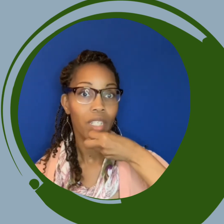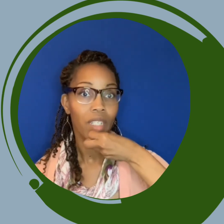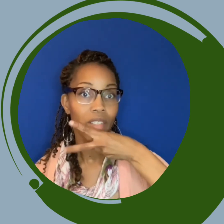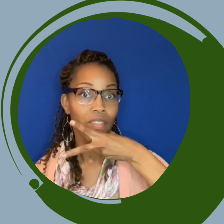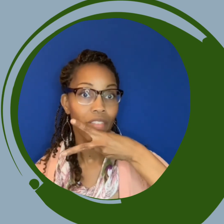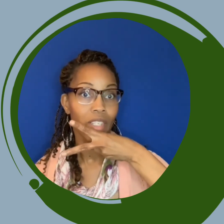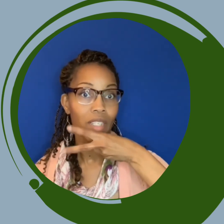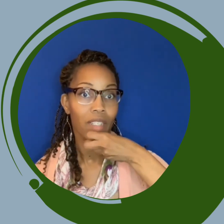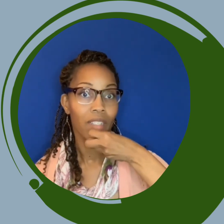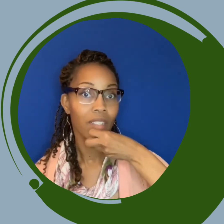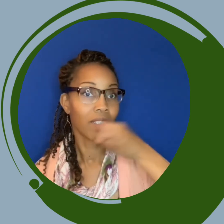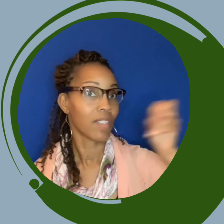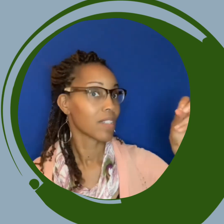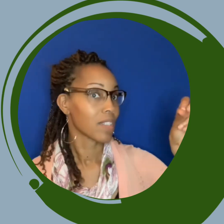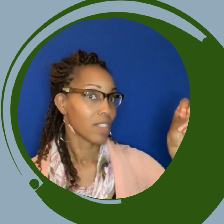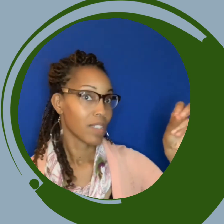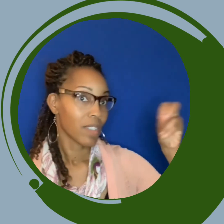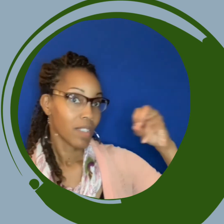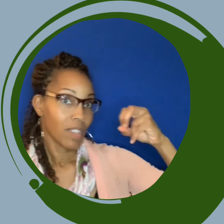chin, flick.